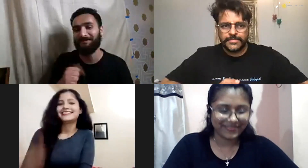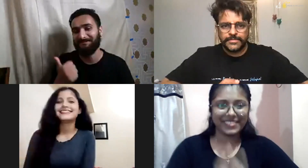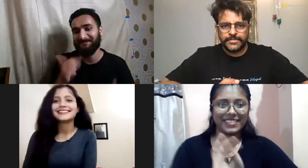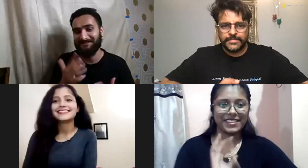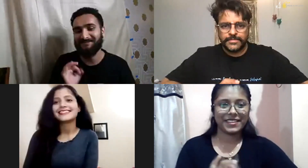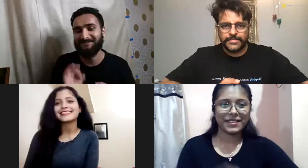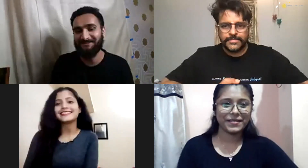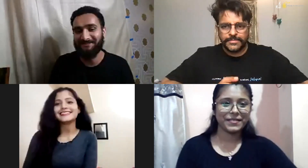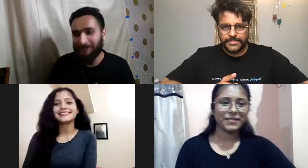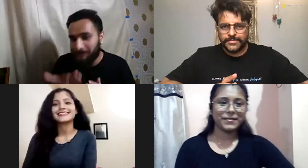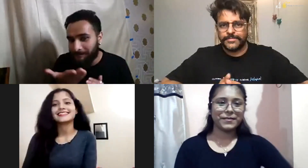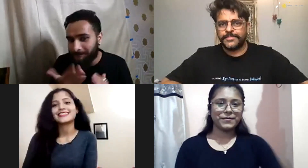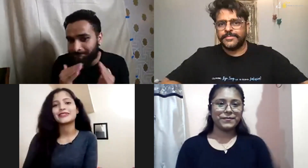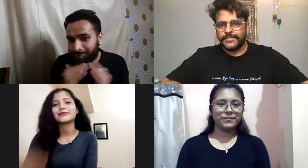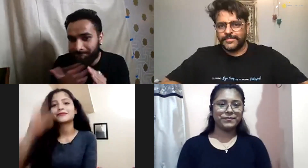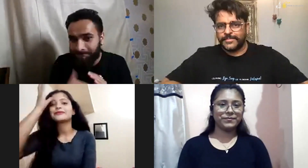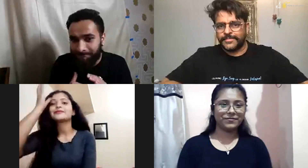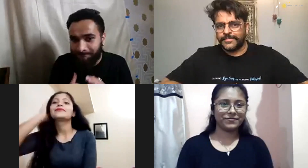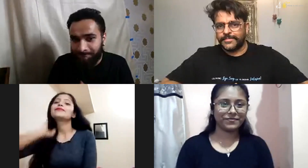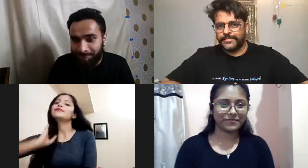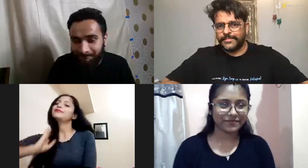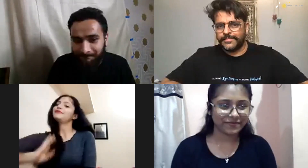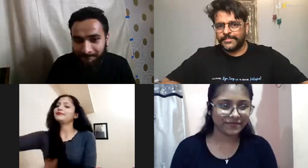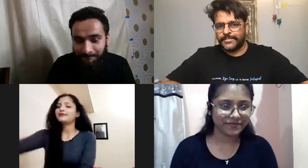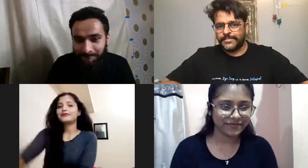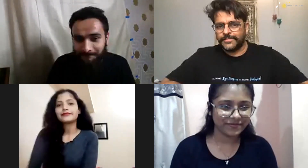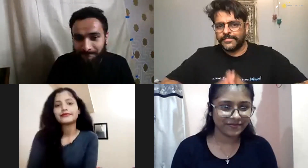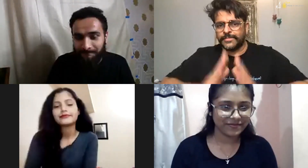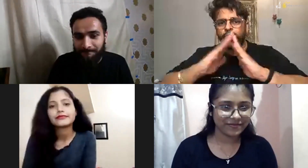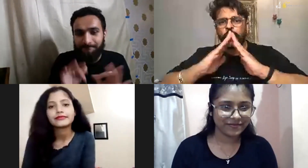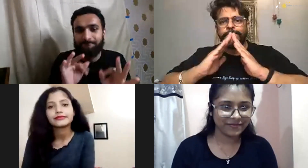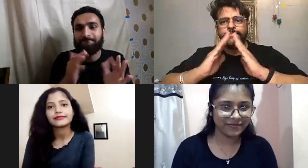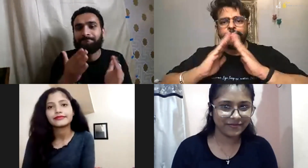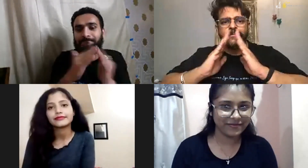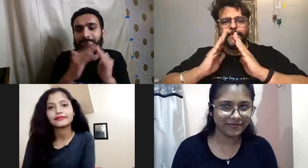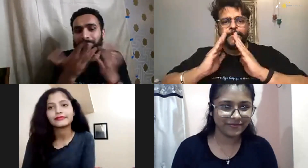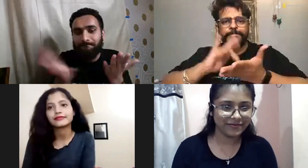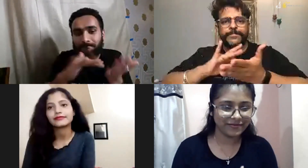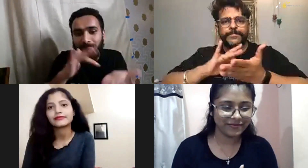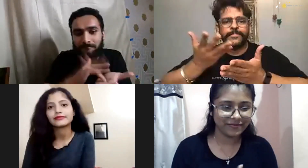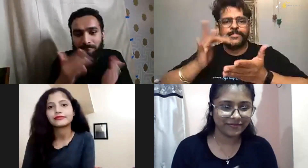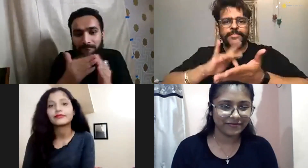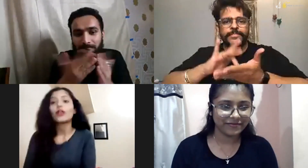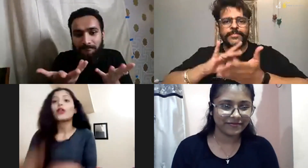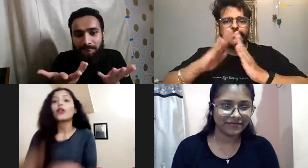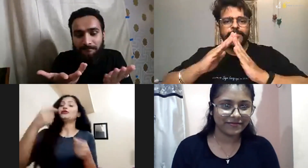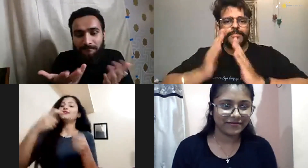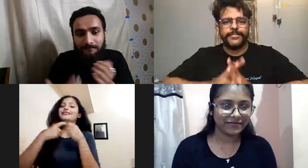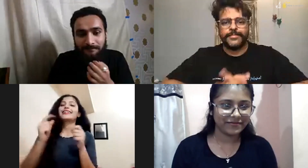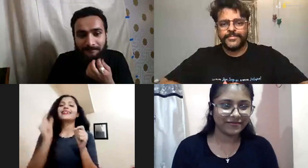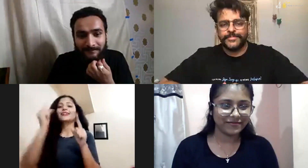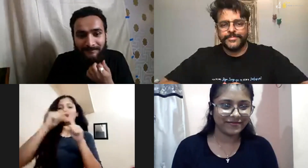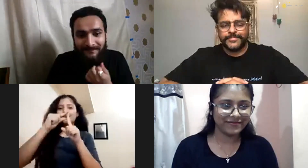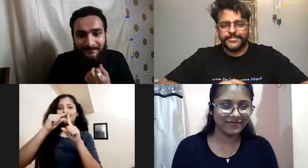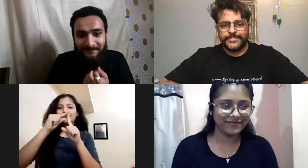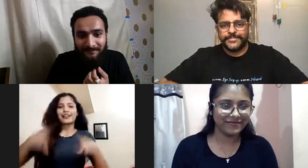makeup artistry. Wow, that's great. What about you, Nikita? Oh, no, where are you from, Mansi?